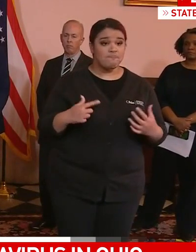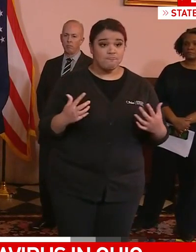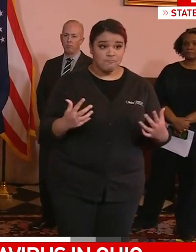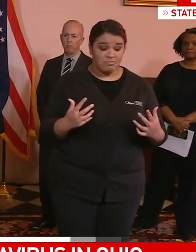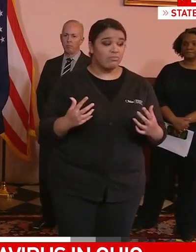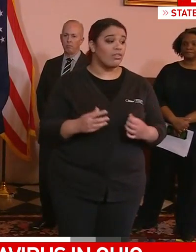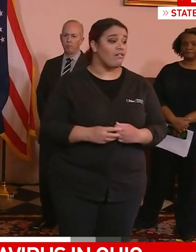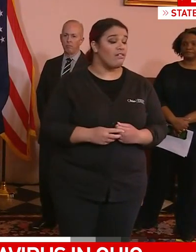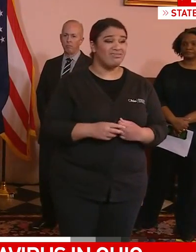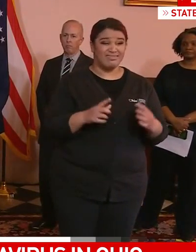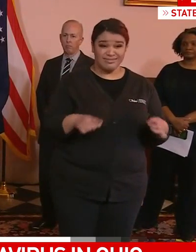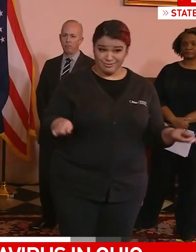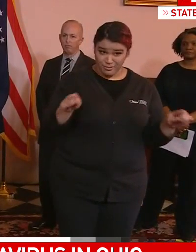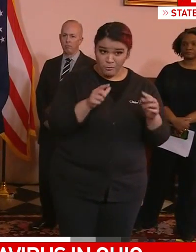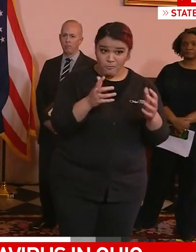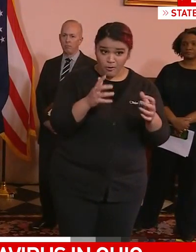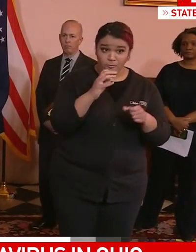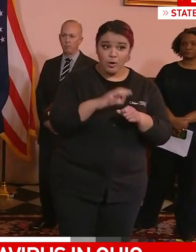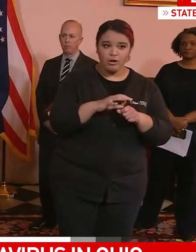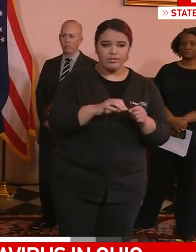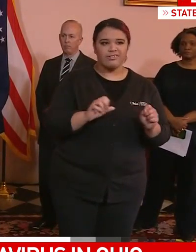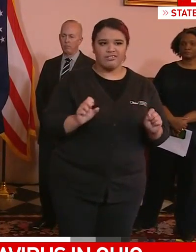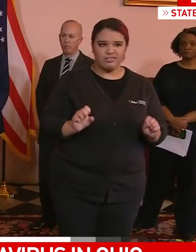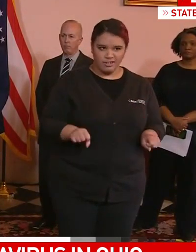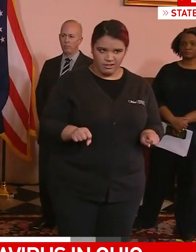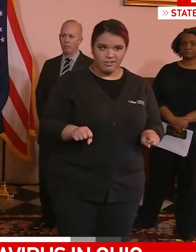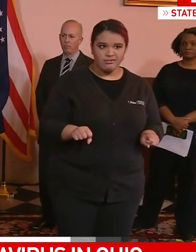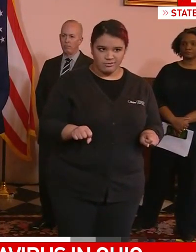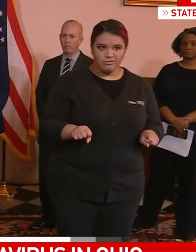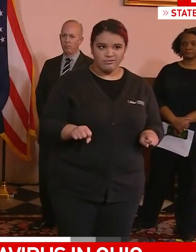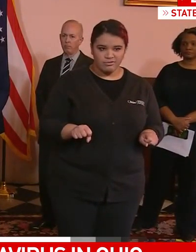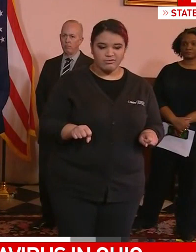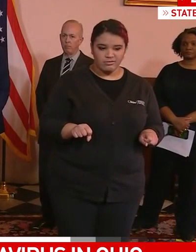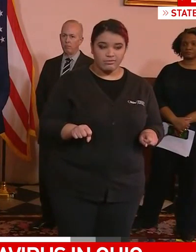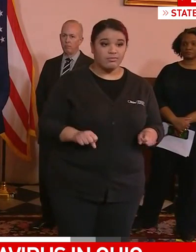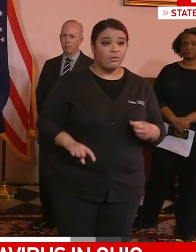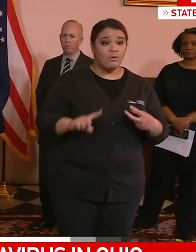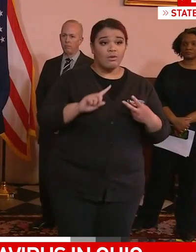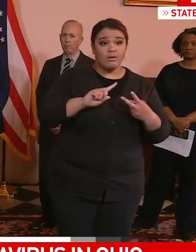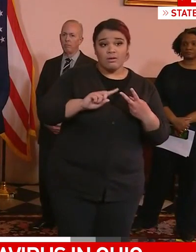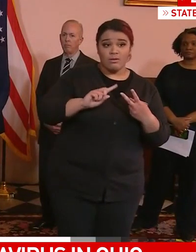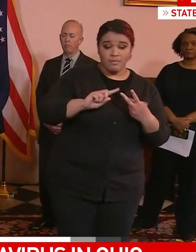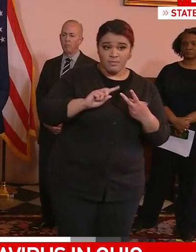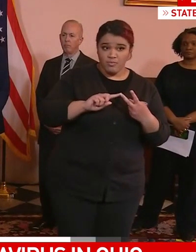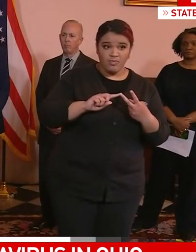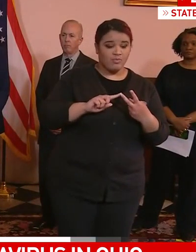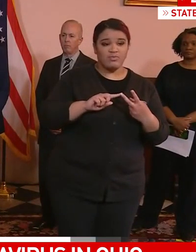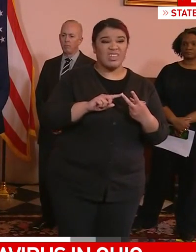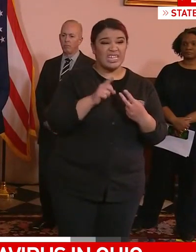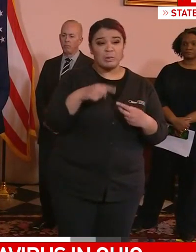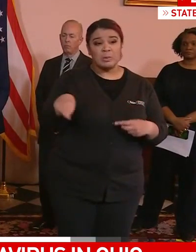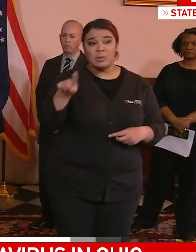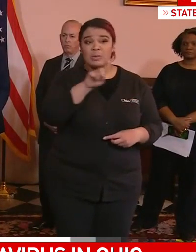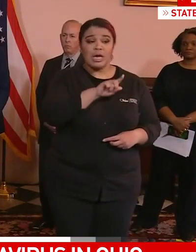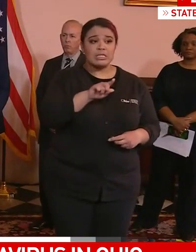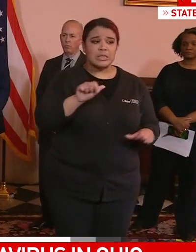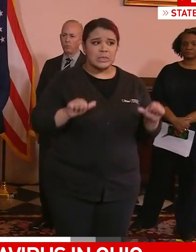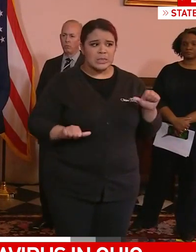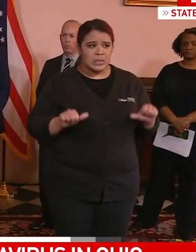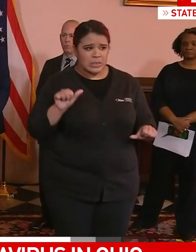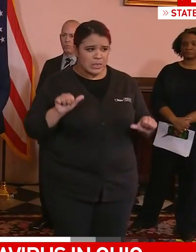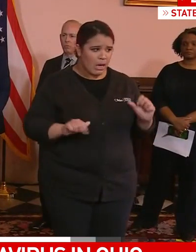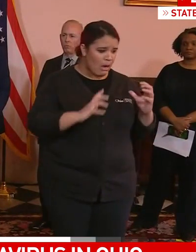wants to vote will be able to vote. Our goal is that no one will have to choose between their constitutional rights and